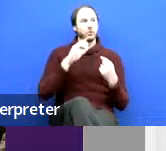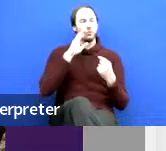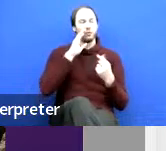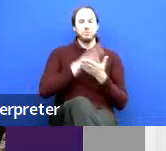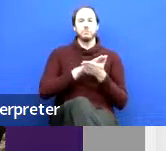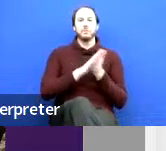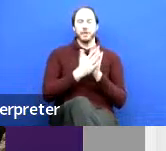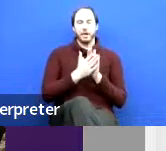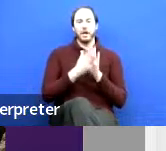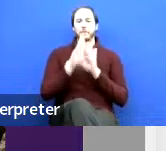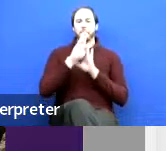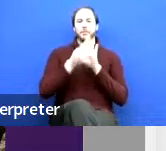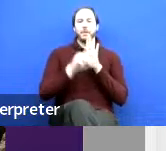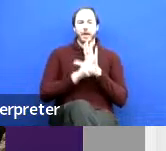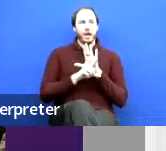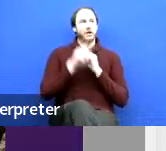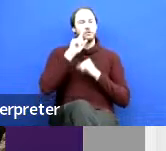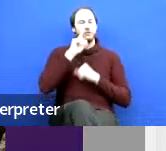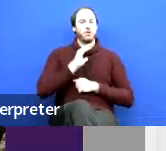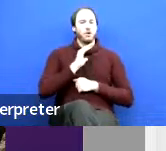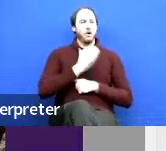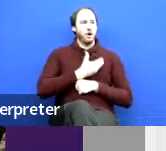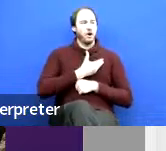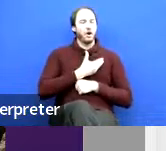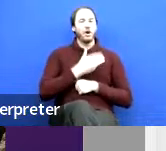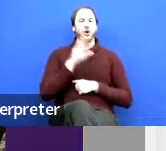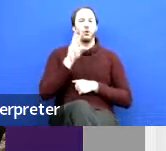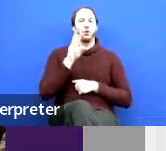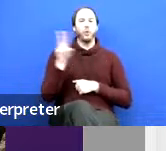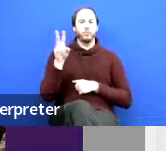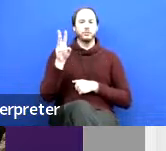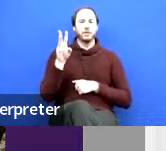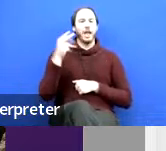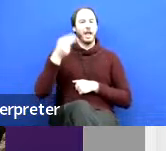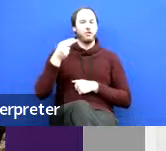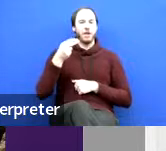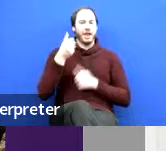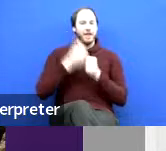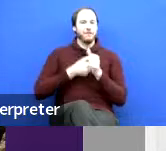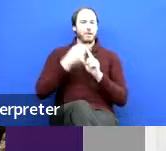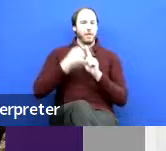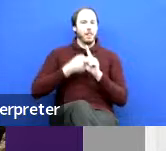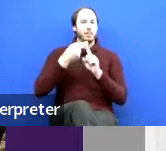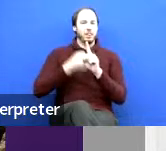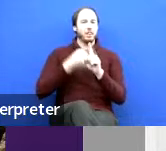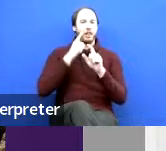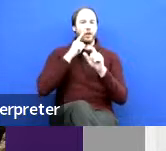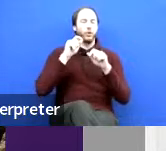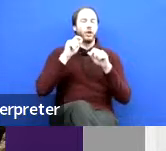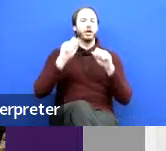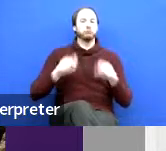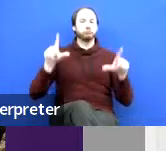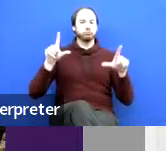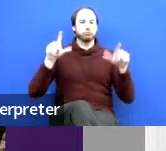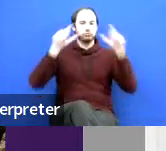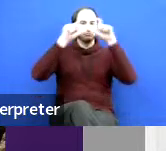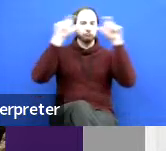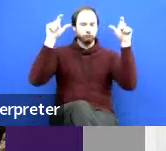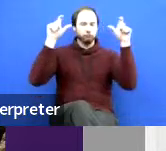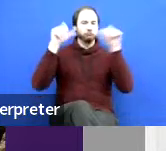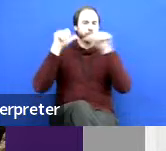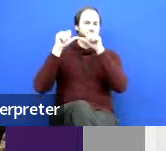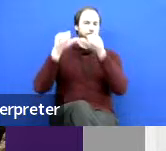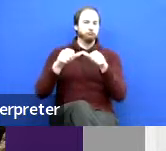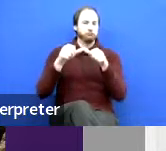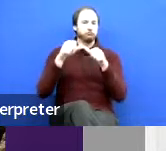the backdrop for our webpage for the month that they were chosen. And as you can see, we